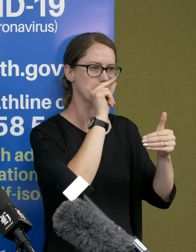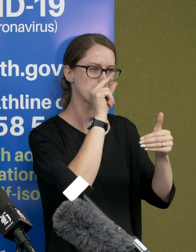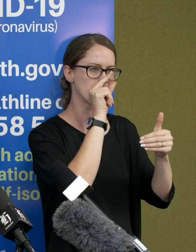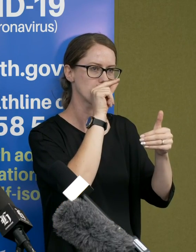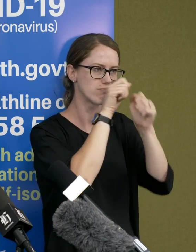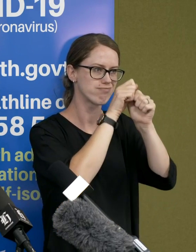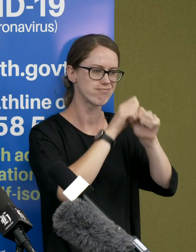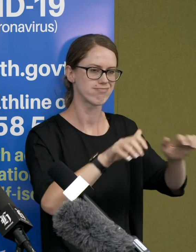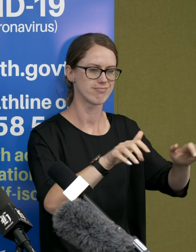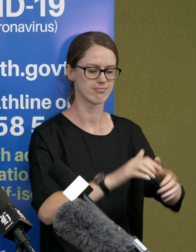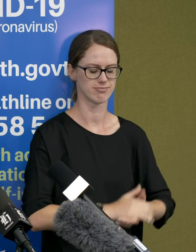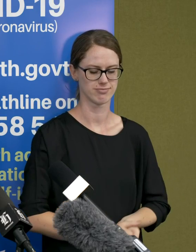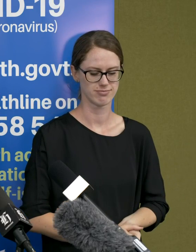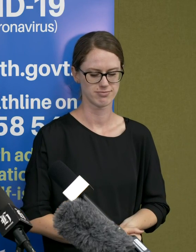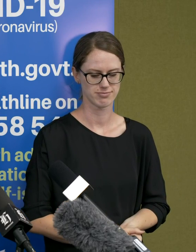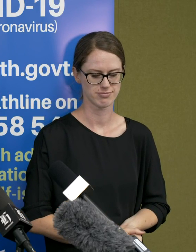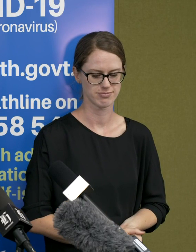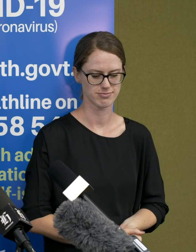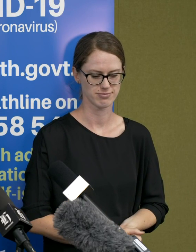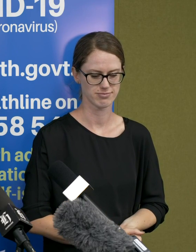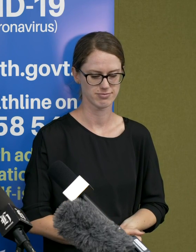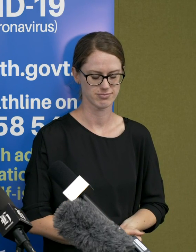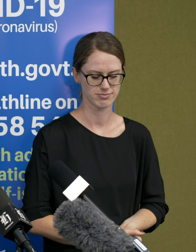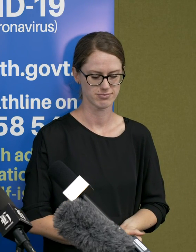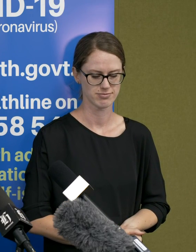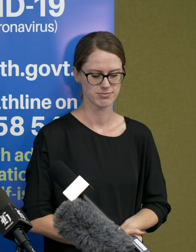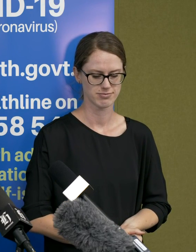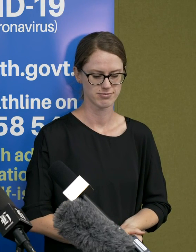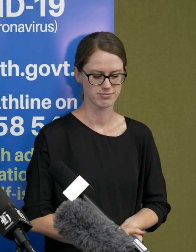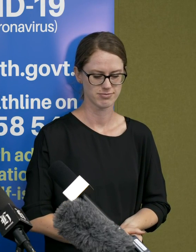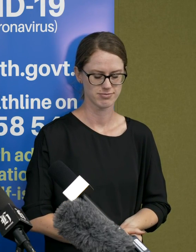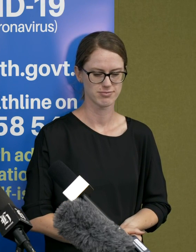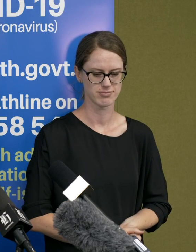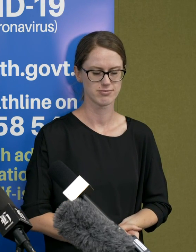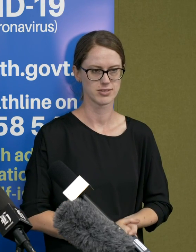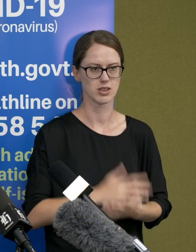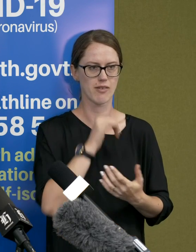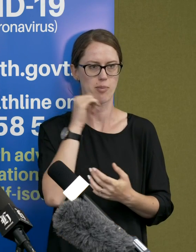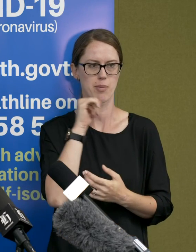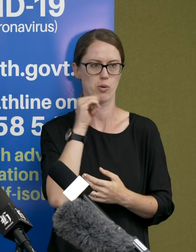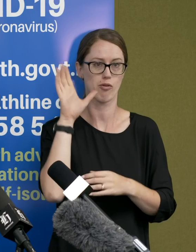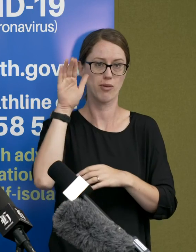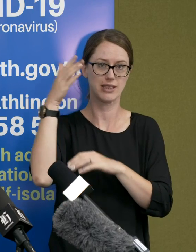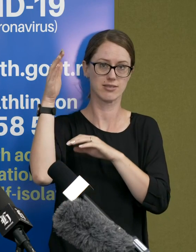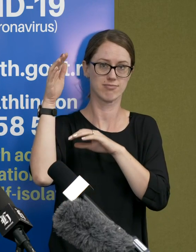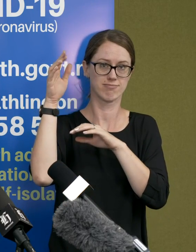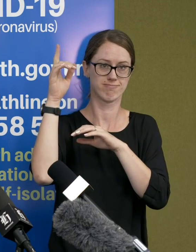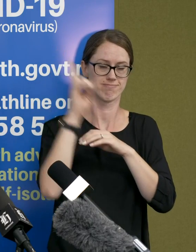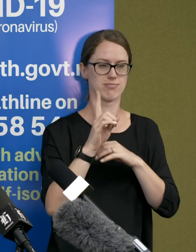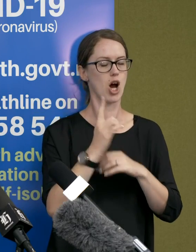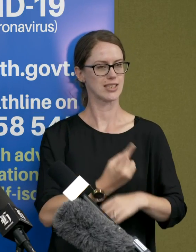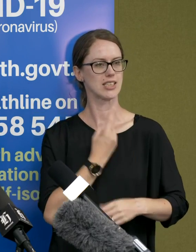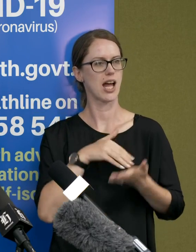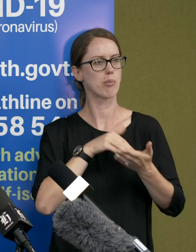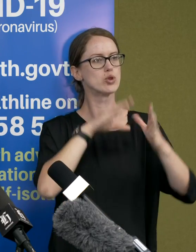potential onward transmission of any people who have travelled from overseas and who may have COVID-19,